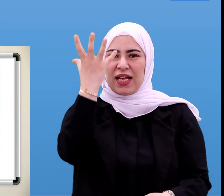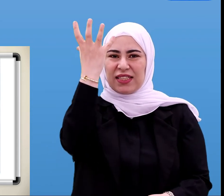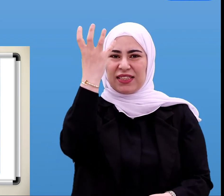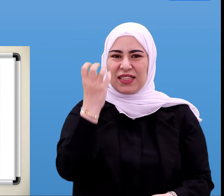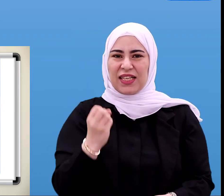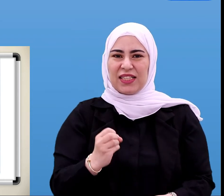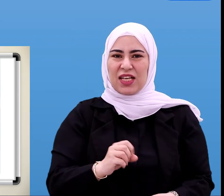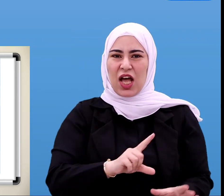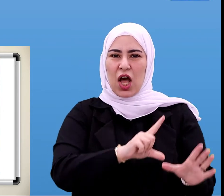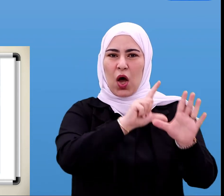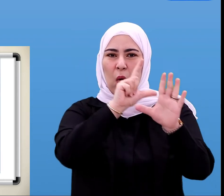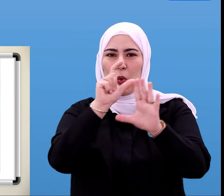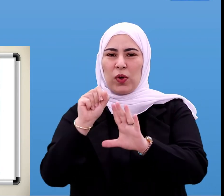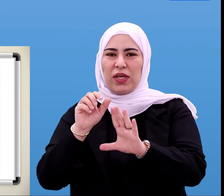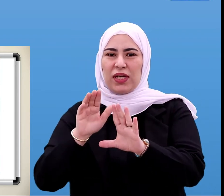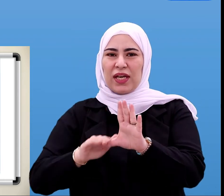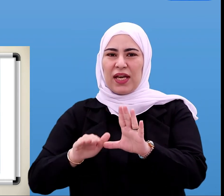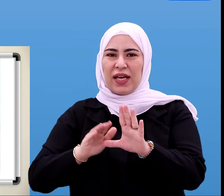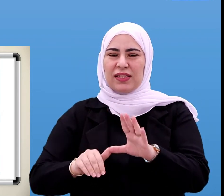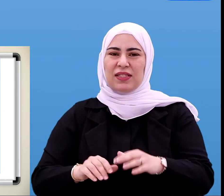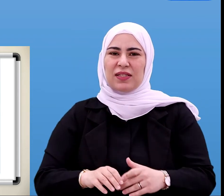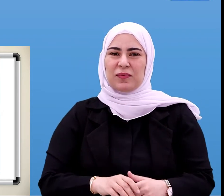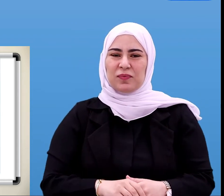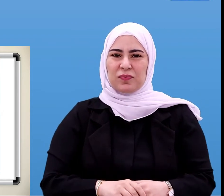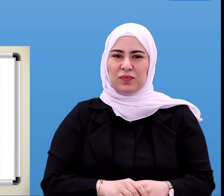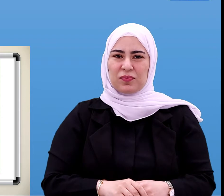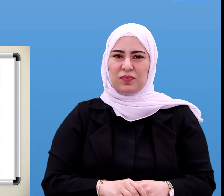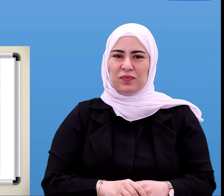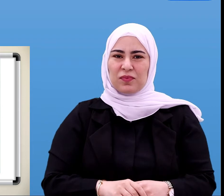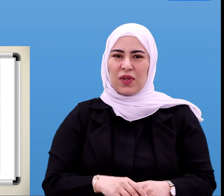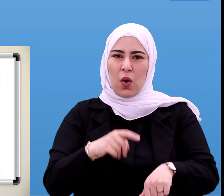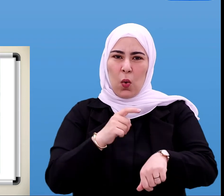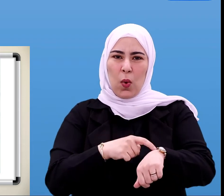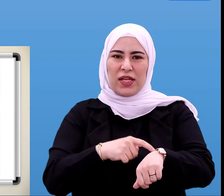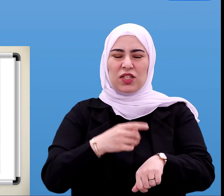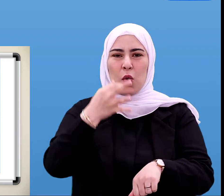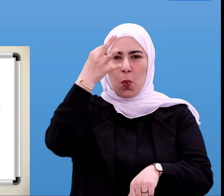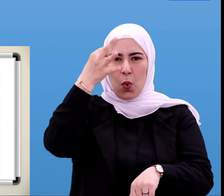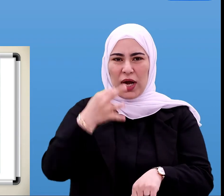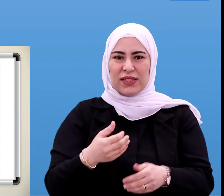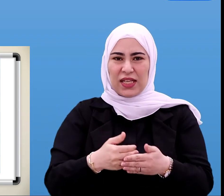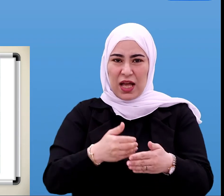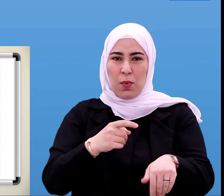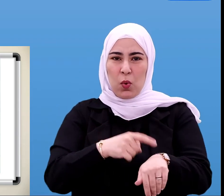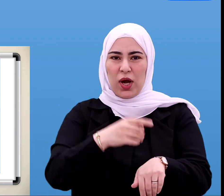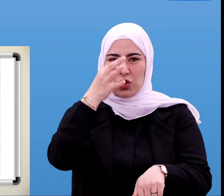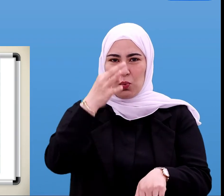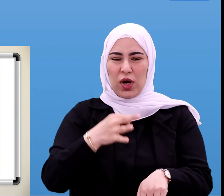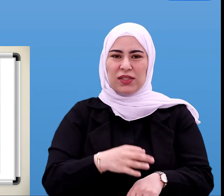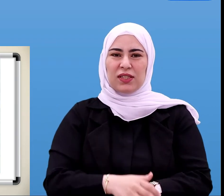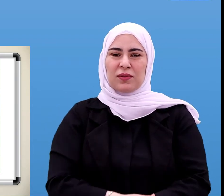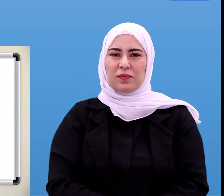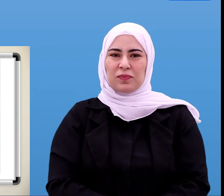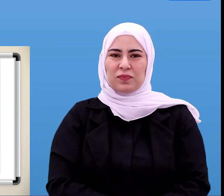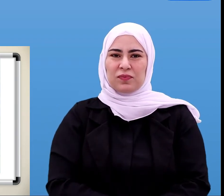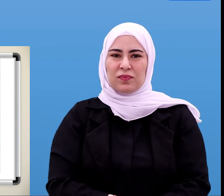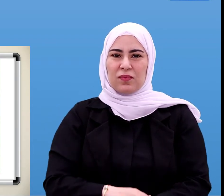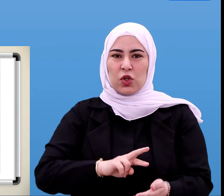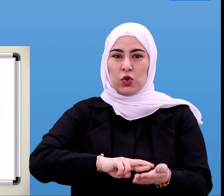to show an exact or a particular time. When you want to refer to a specific